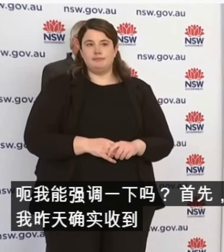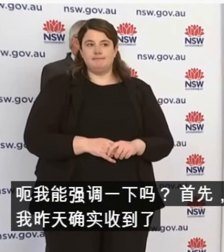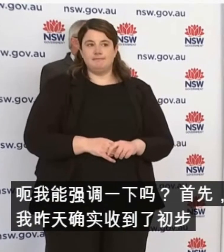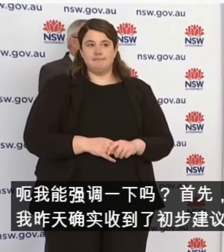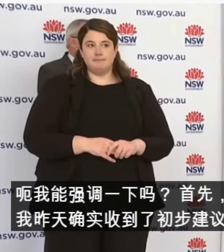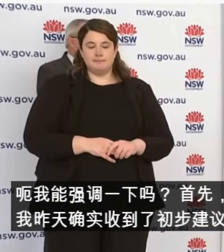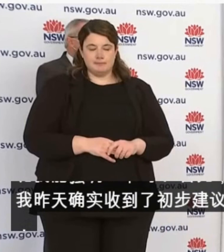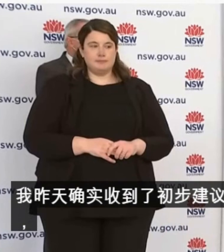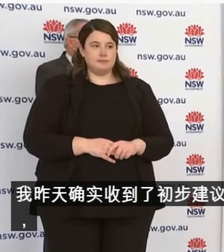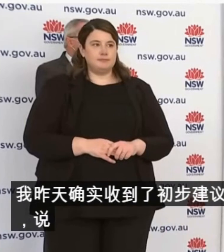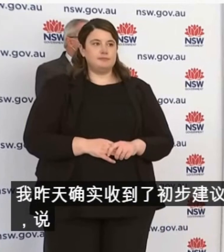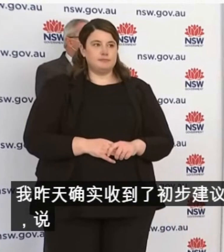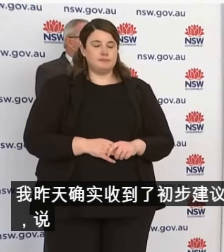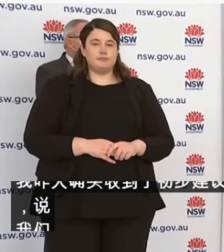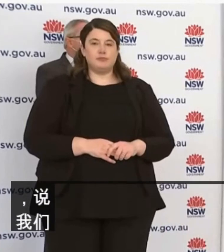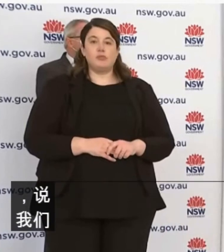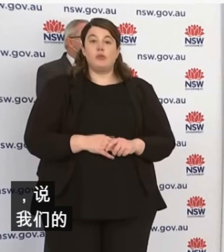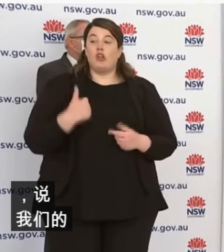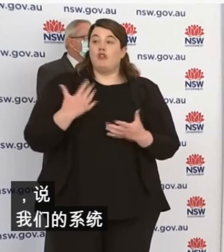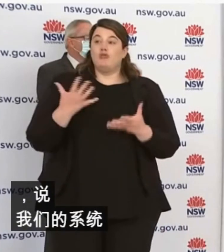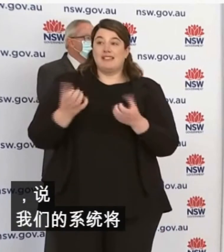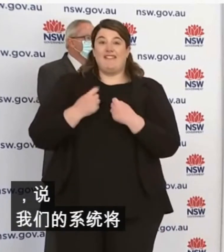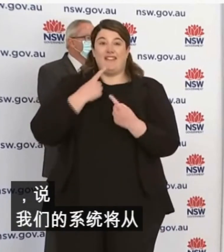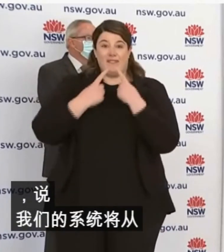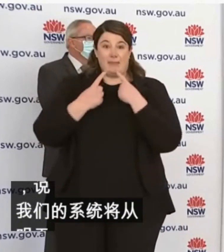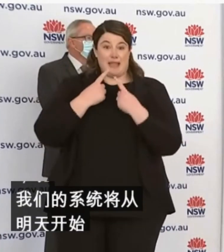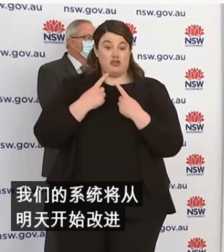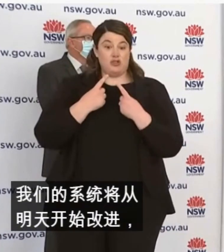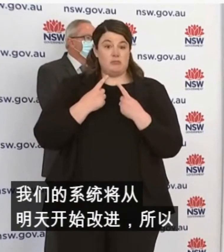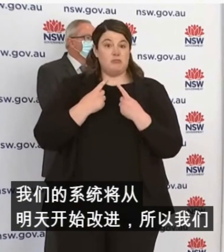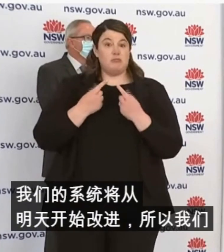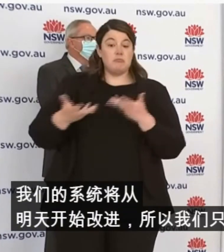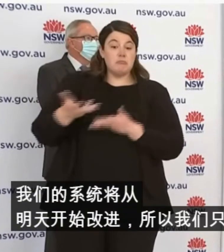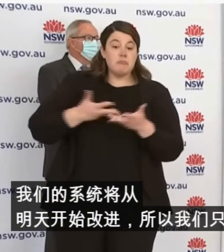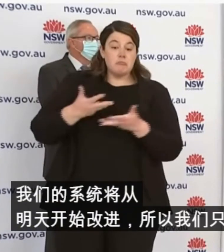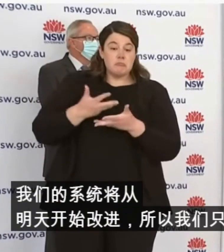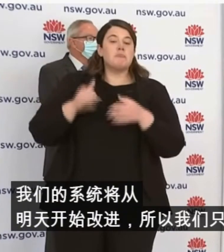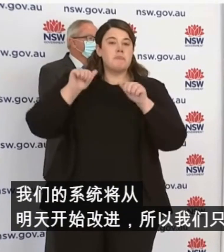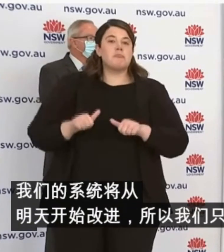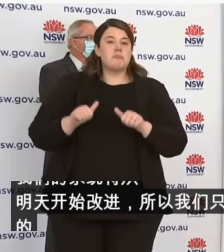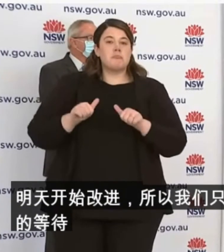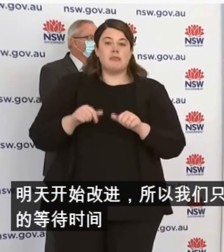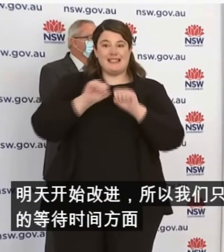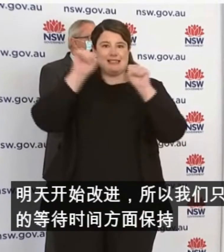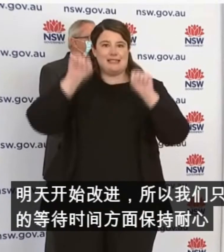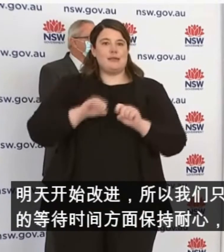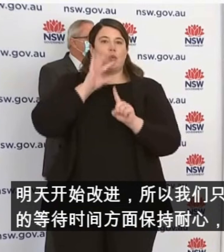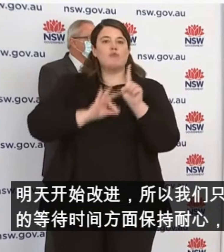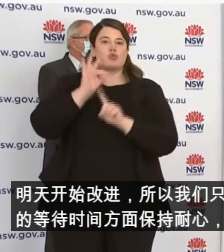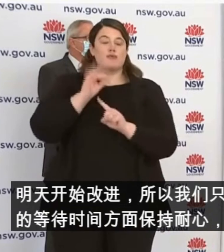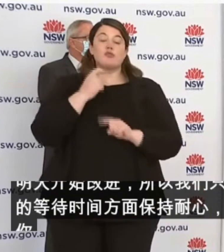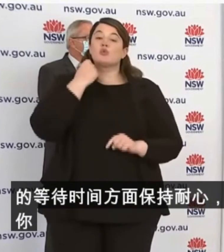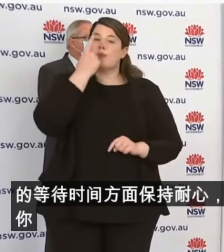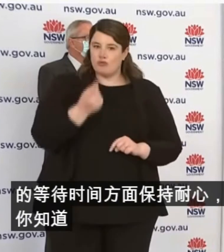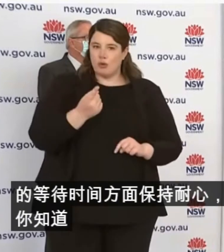from preliminary advice yesterday to say our systems will be improving from tomorrow. So we just ask people to be patient in terms of the wait